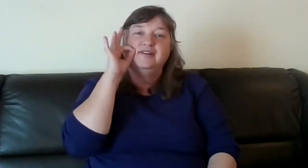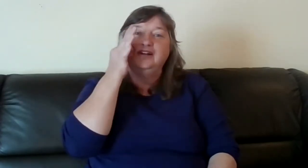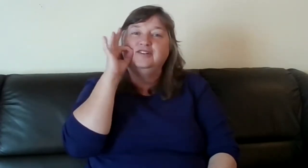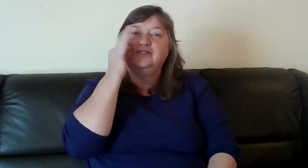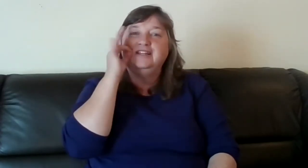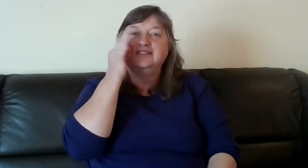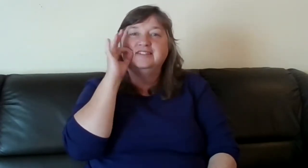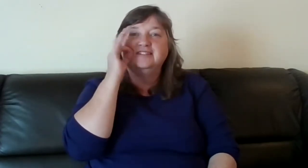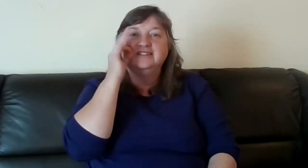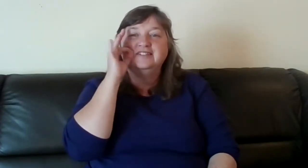on your face.